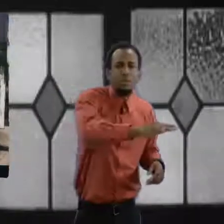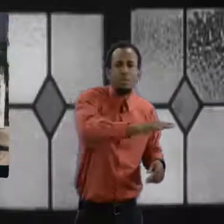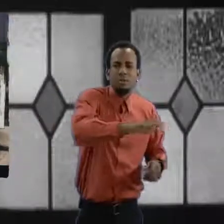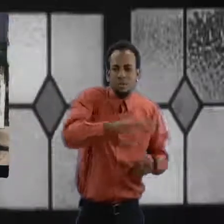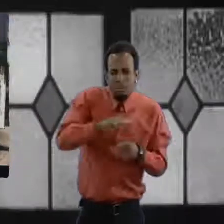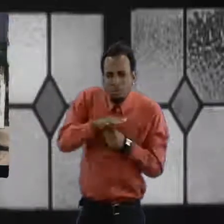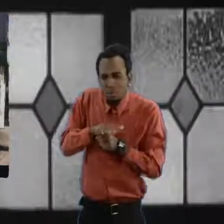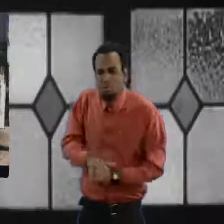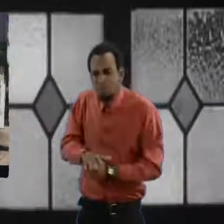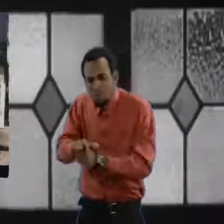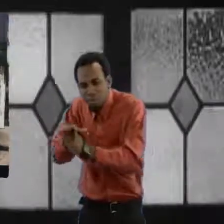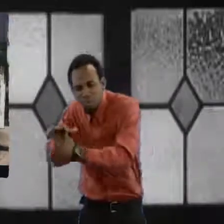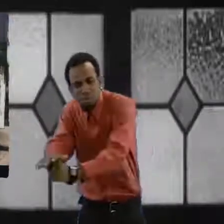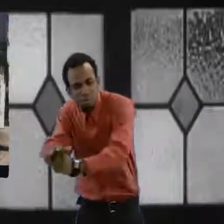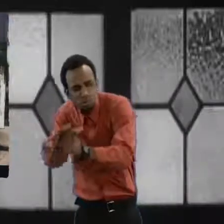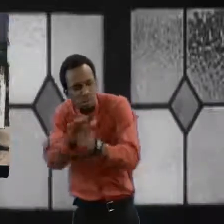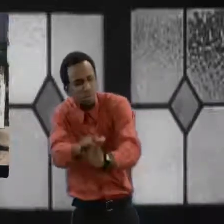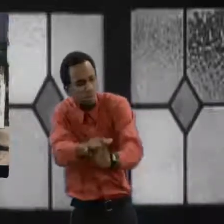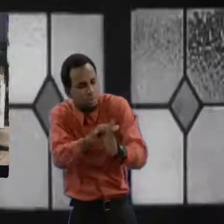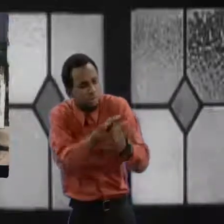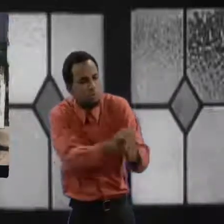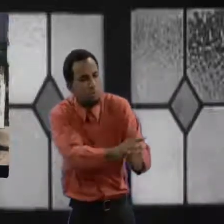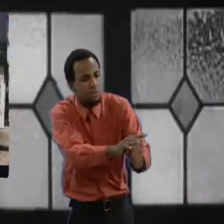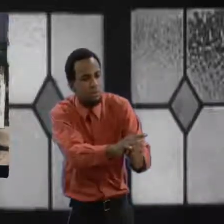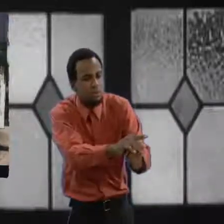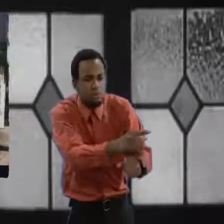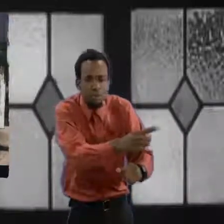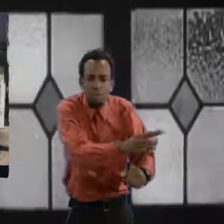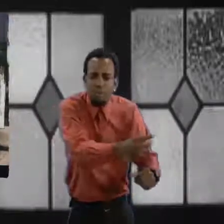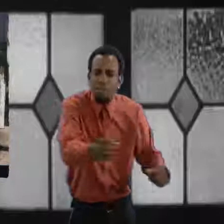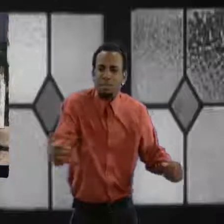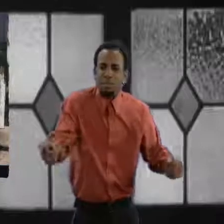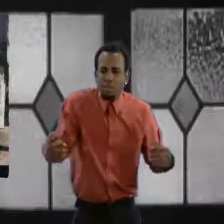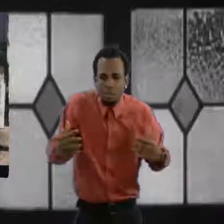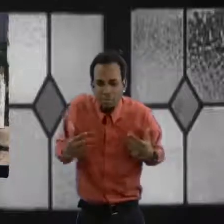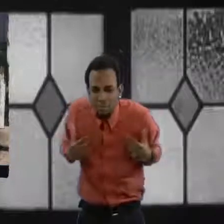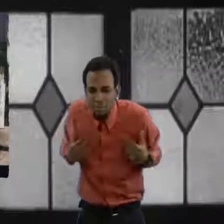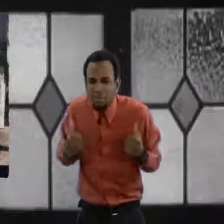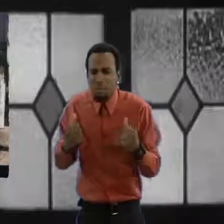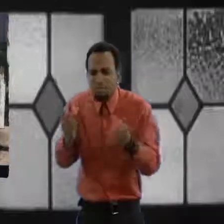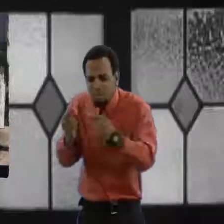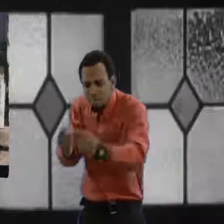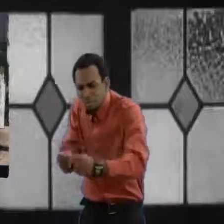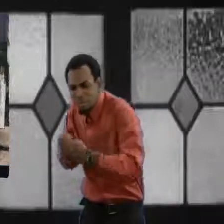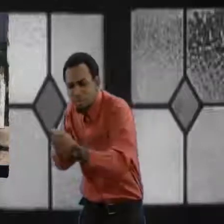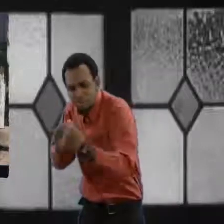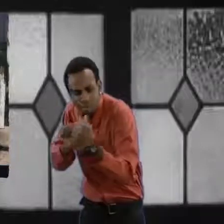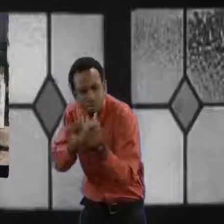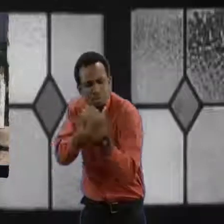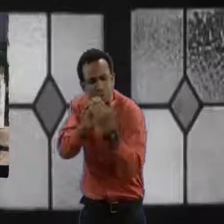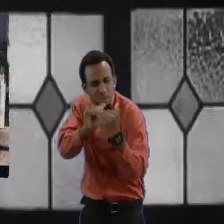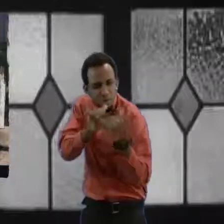When the history books are written, someone will say there lived black people who had the courage to stand up for their rights.